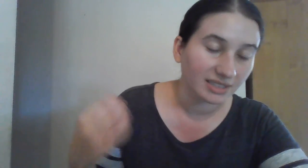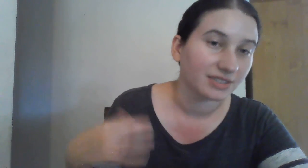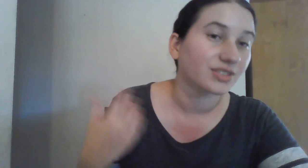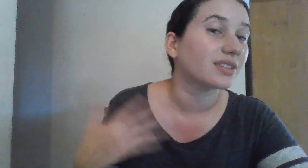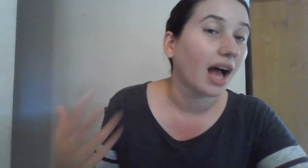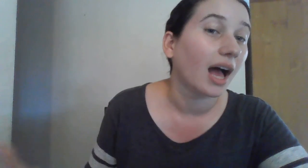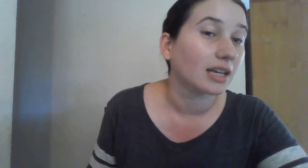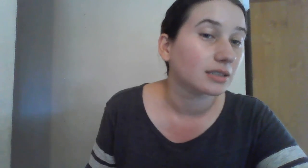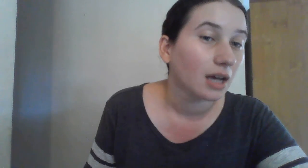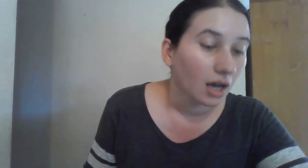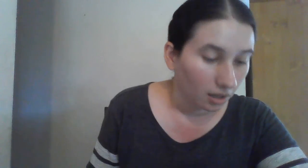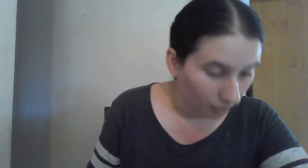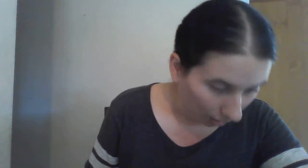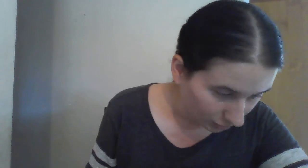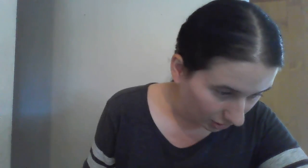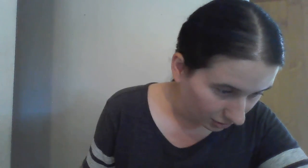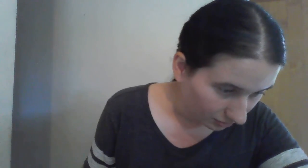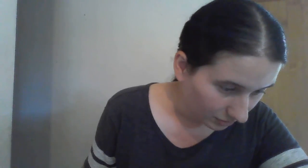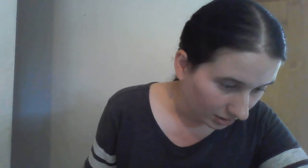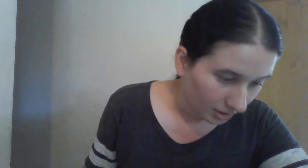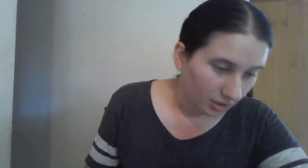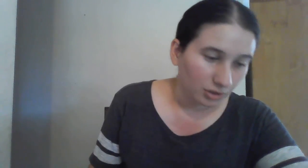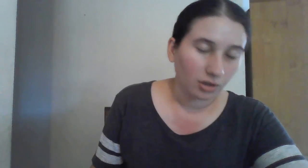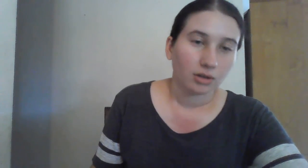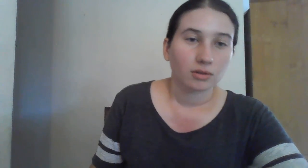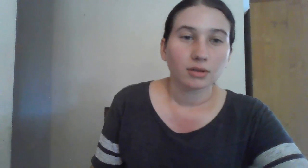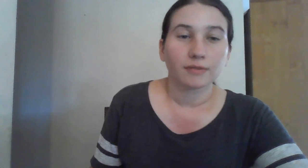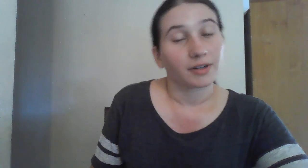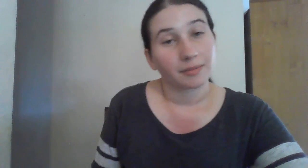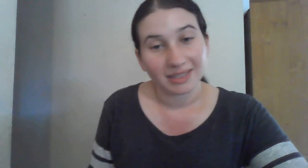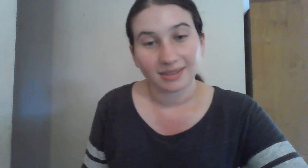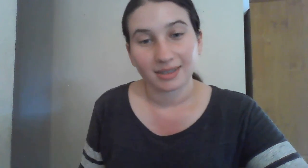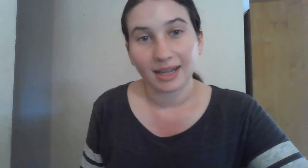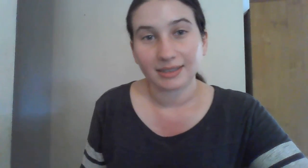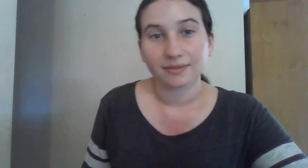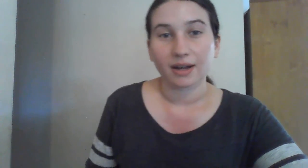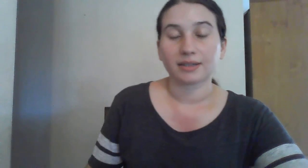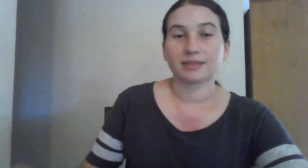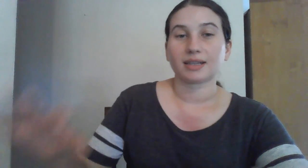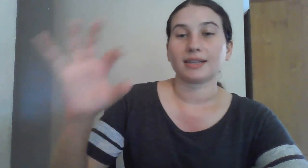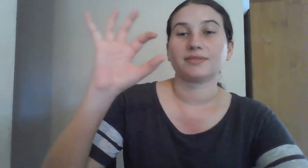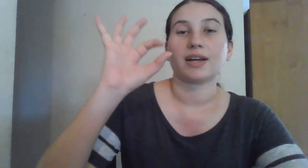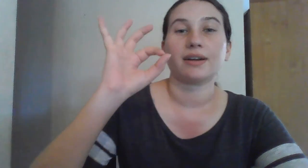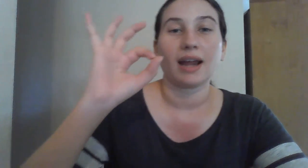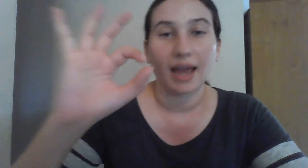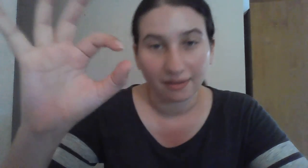relative size of objects. So, a very basic classifier is classifier F.